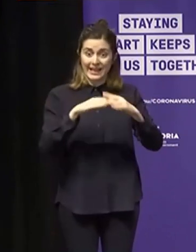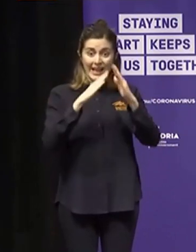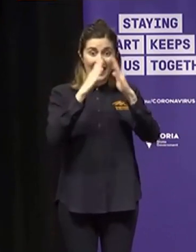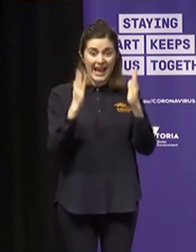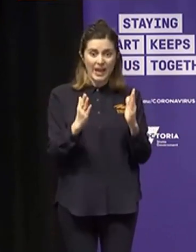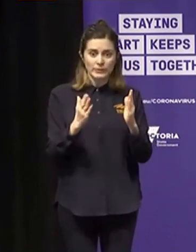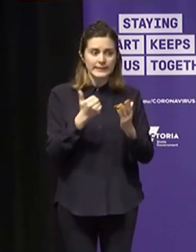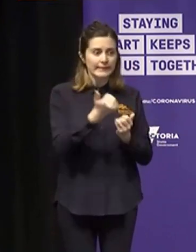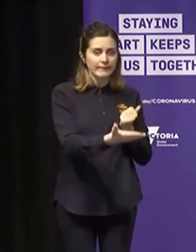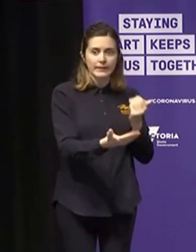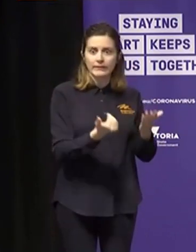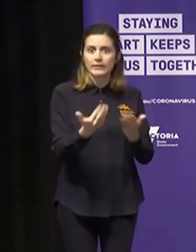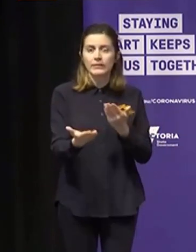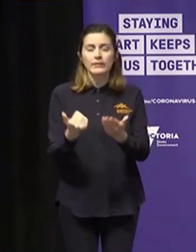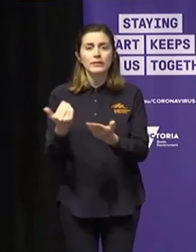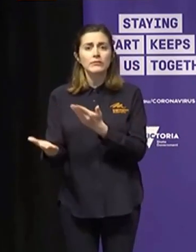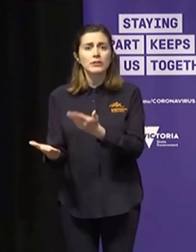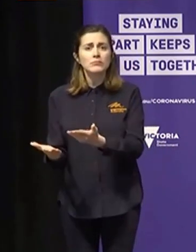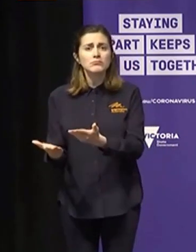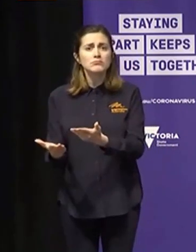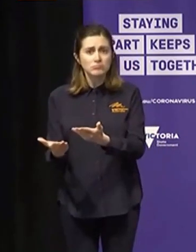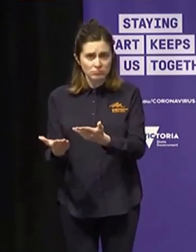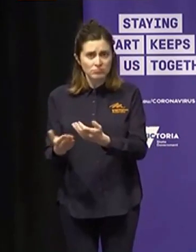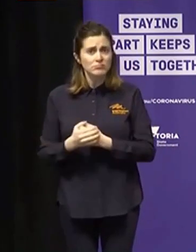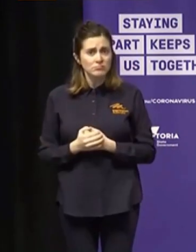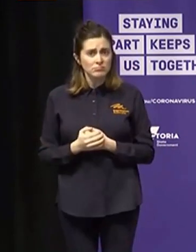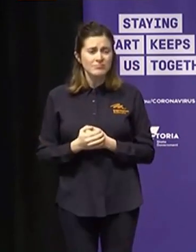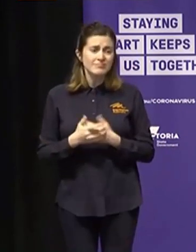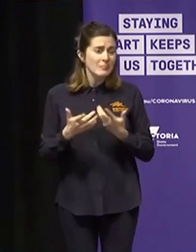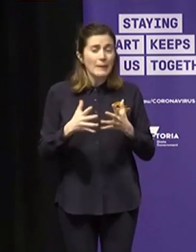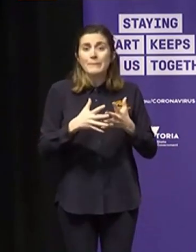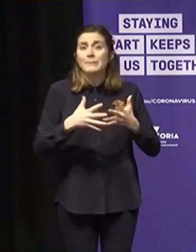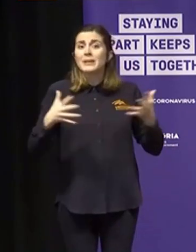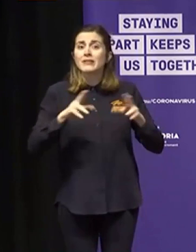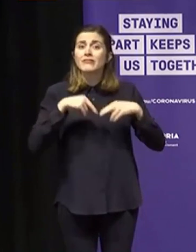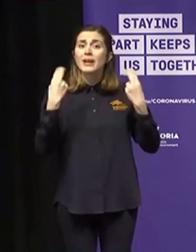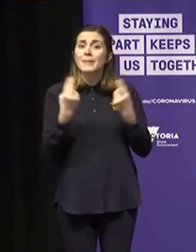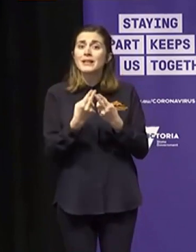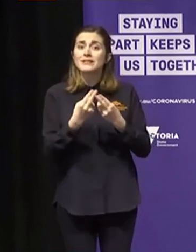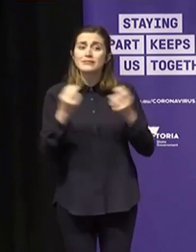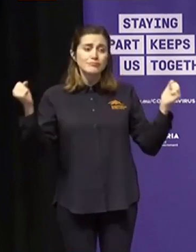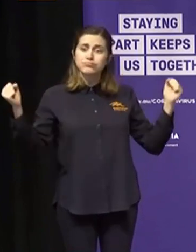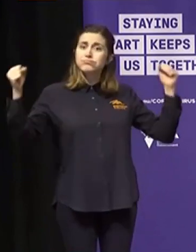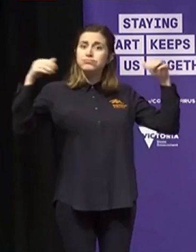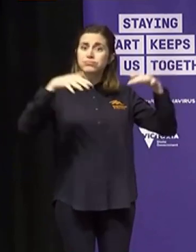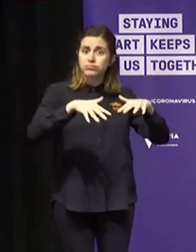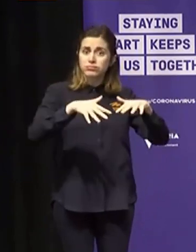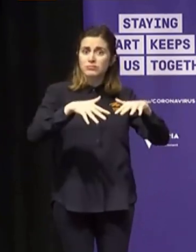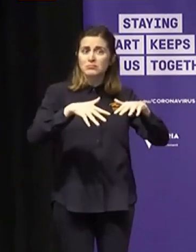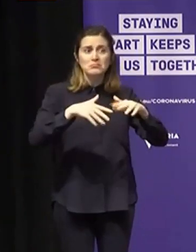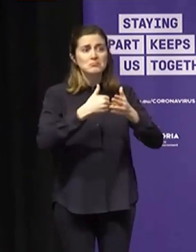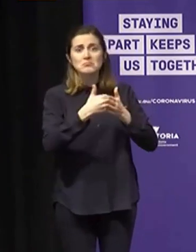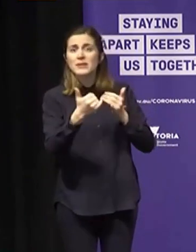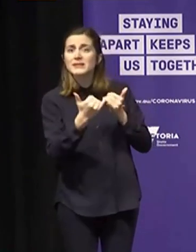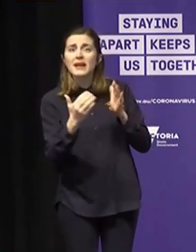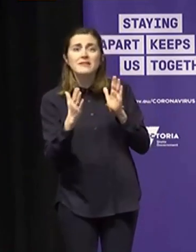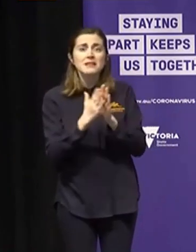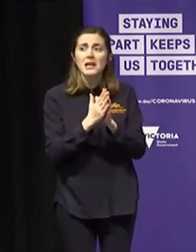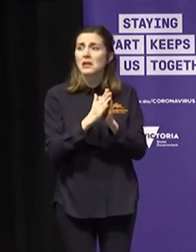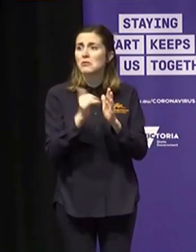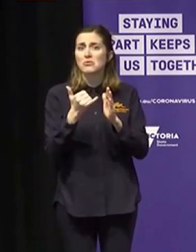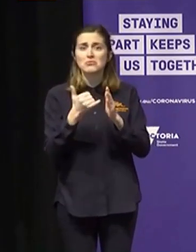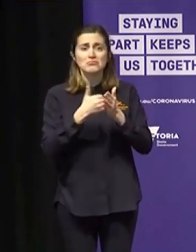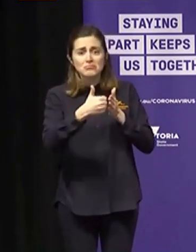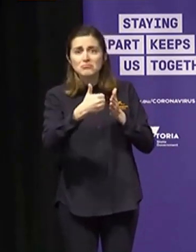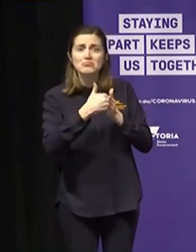that they've always exhibited. Big families getting together with other big families makes for very large gatherings, and if someone's